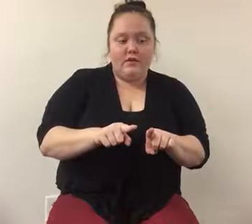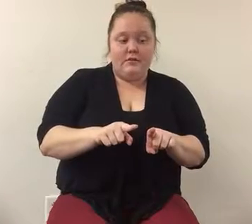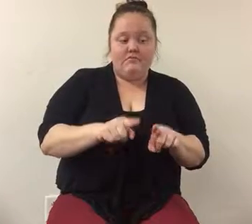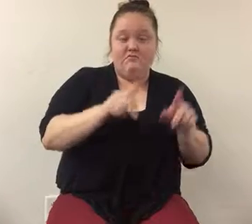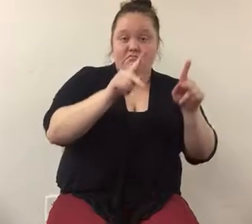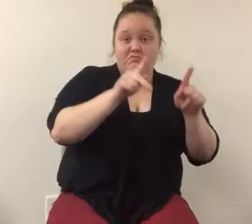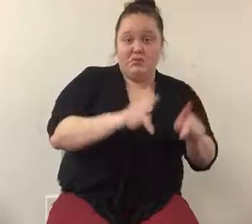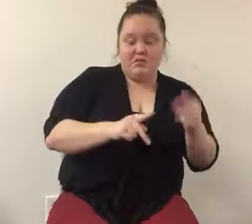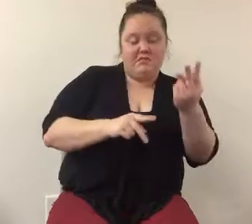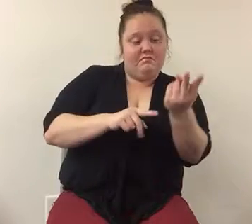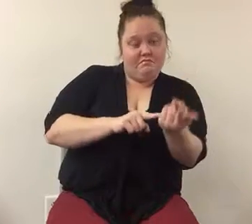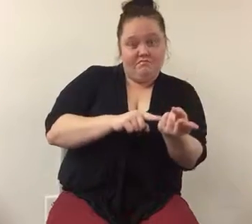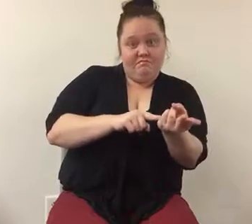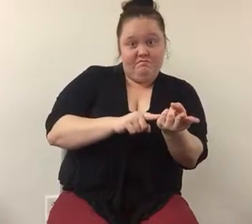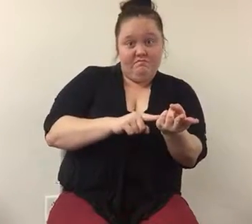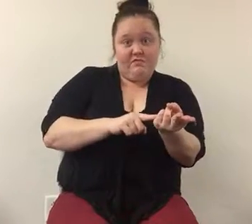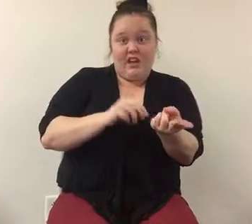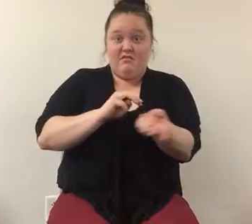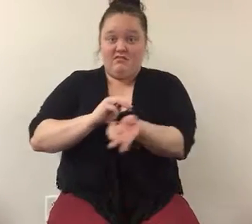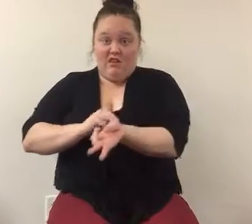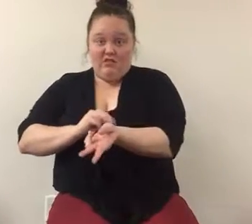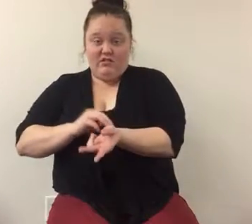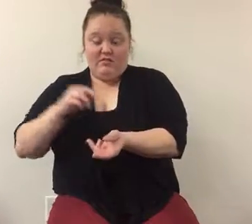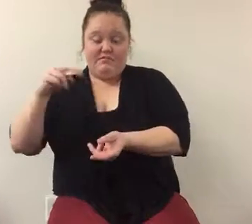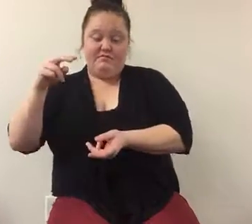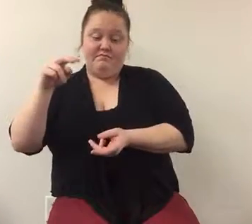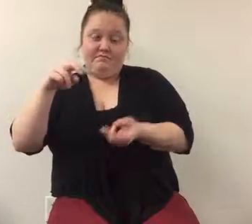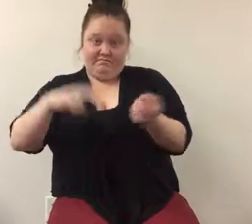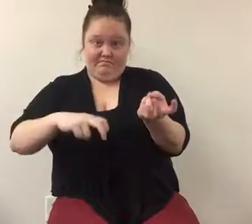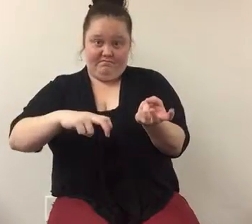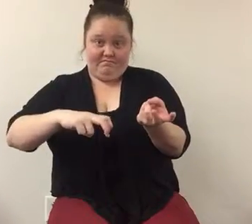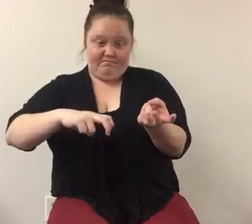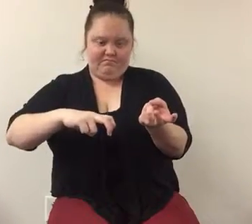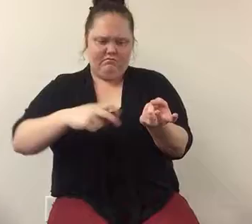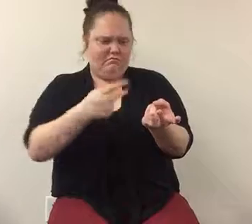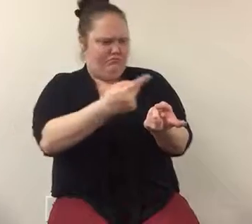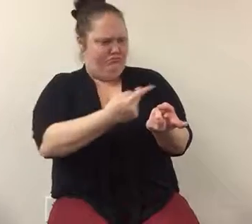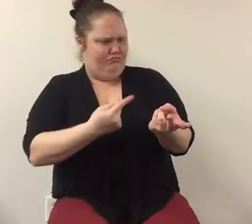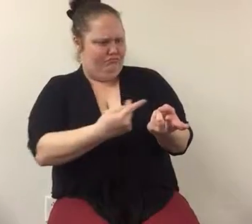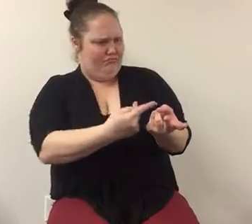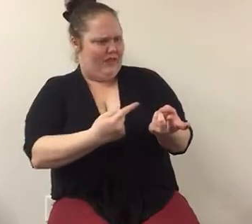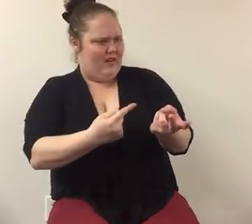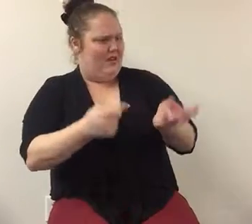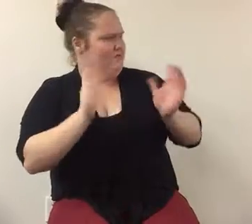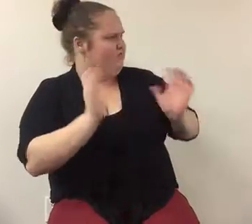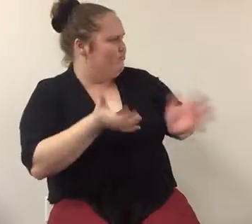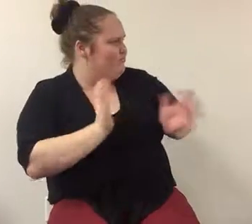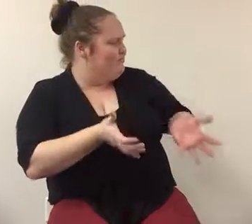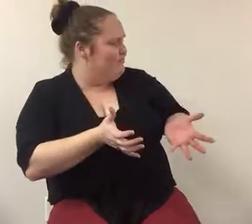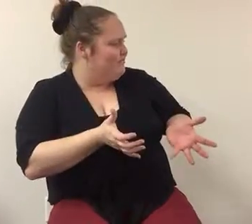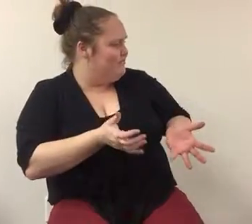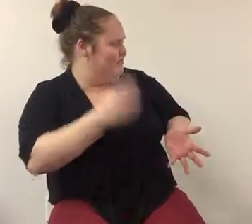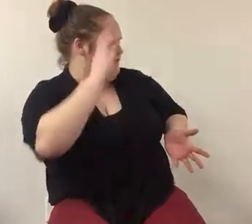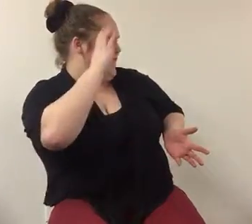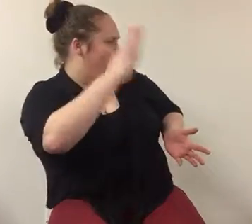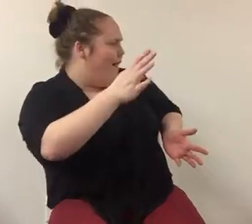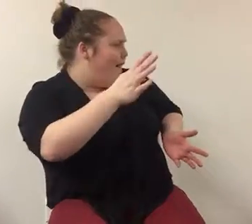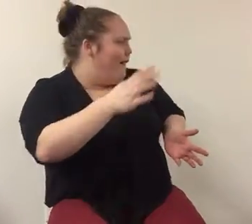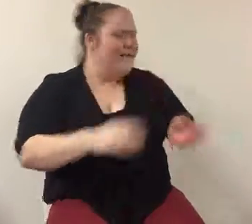of surprises people that I am talking to them and they're talking back to me. And what goes